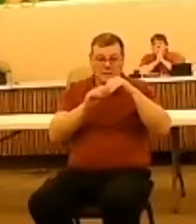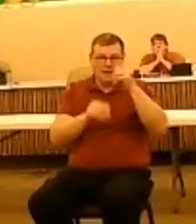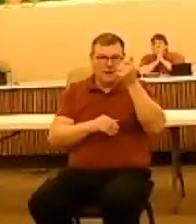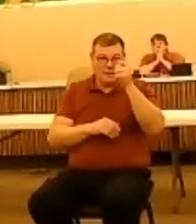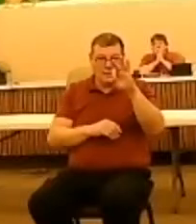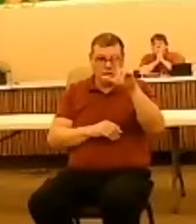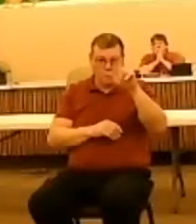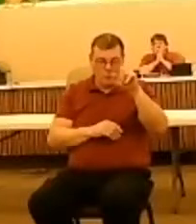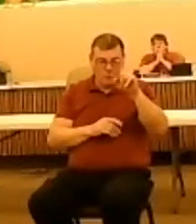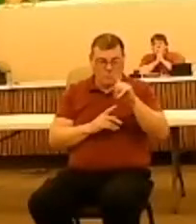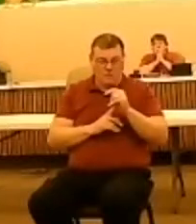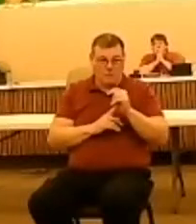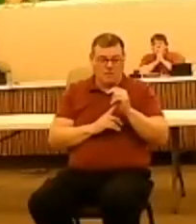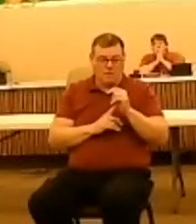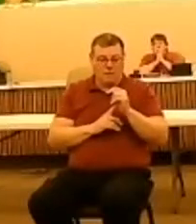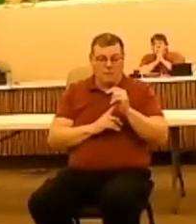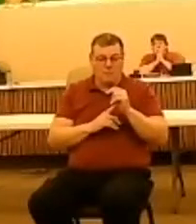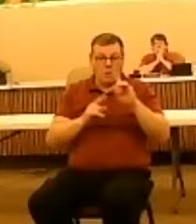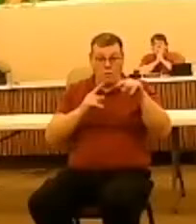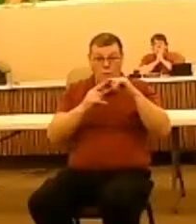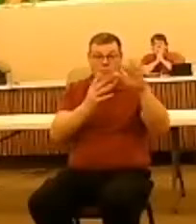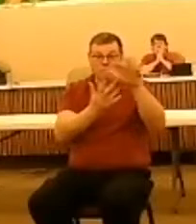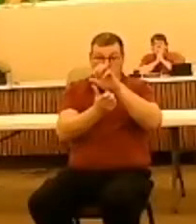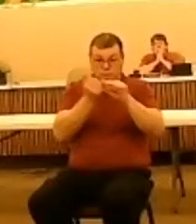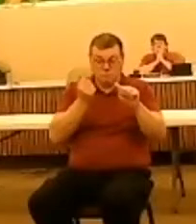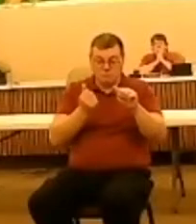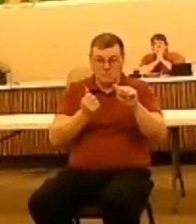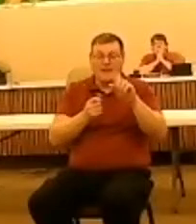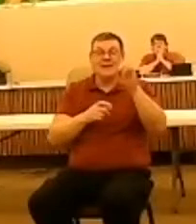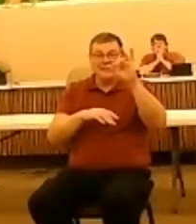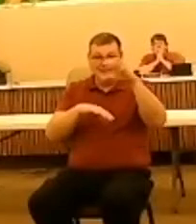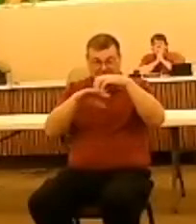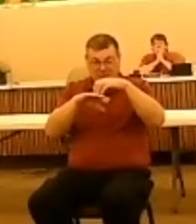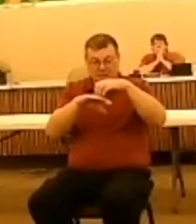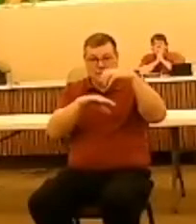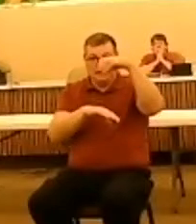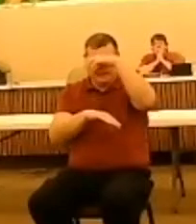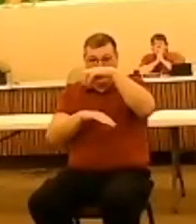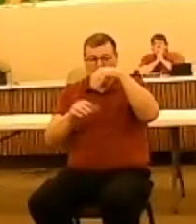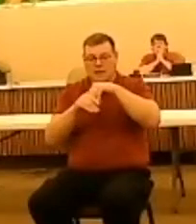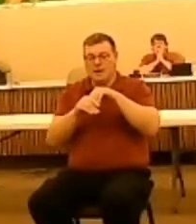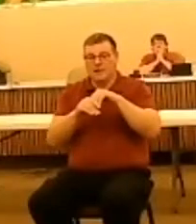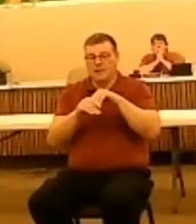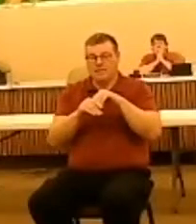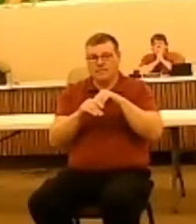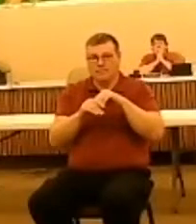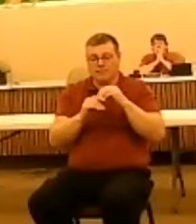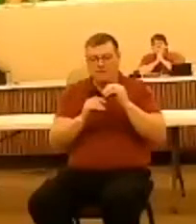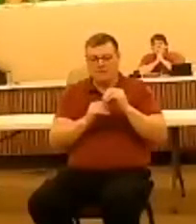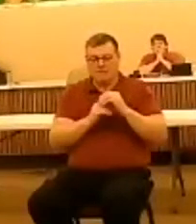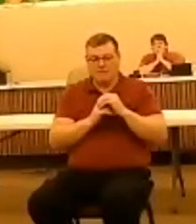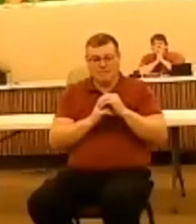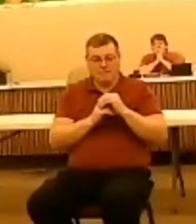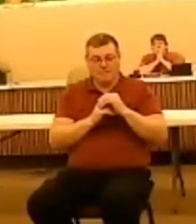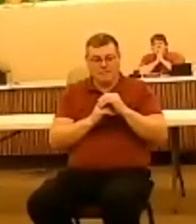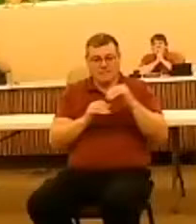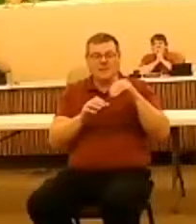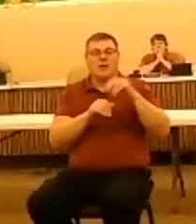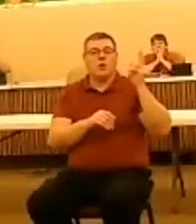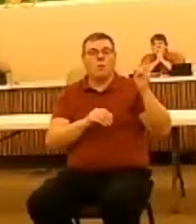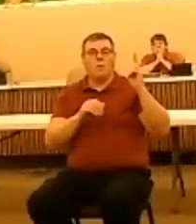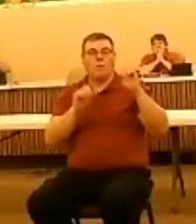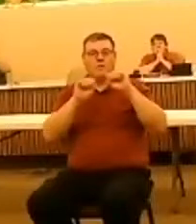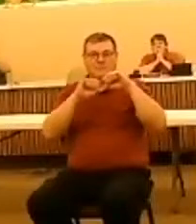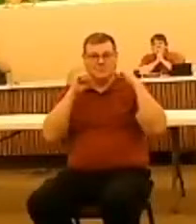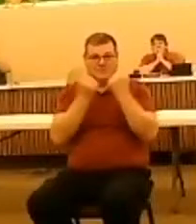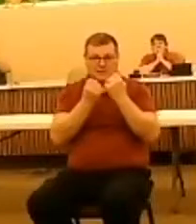1921 Greece Town Hall when it was demolished, that they did say the cupola there, and it's in the yard of their historical society's